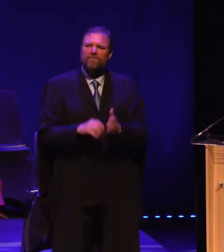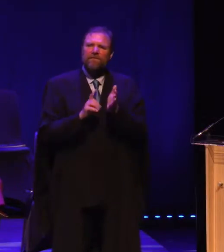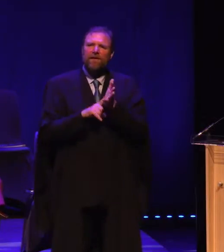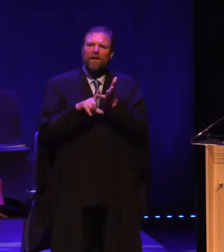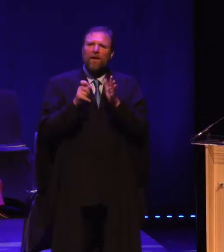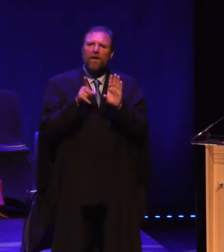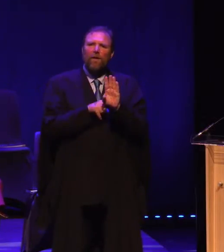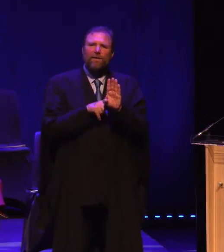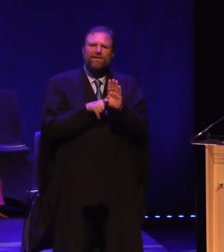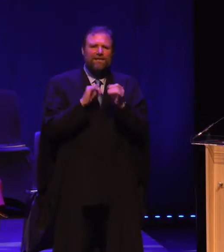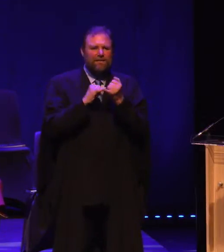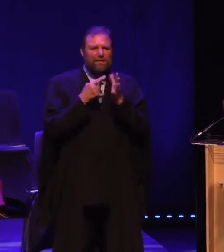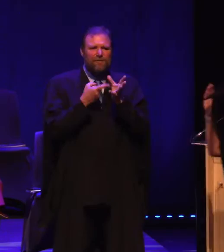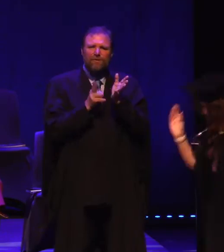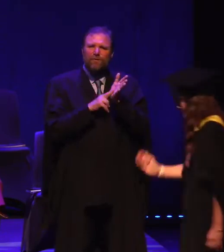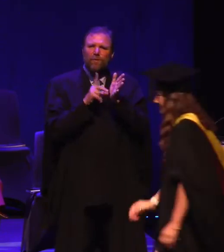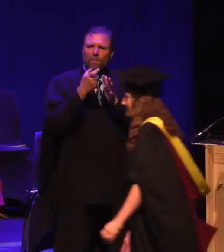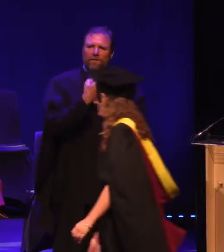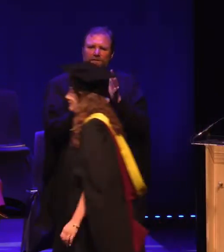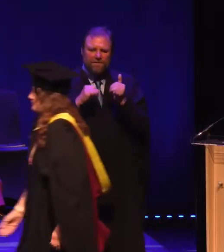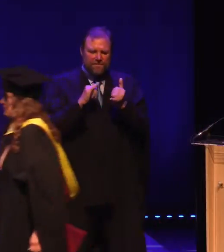Lucy Claire Saunders.